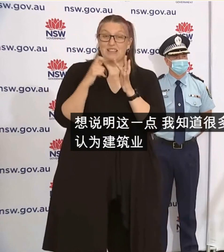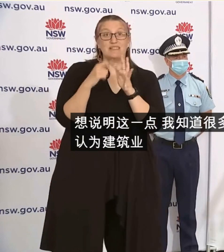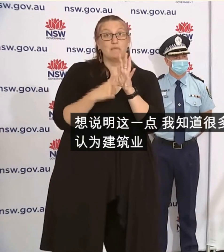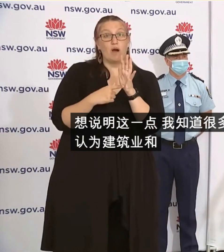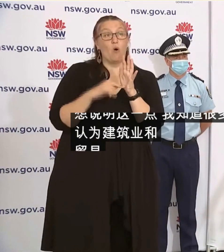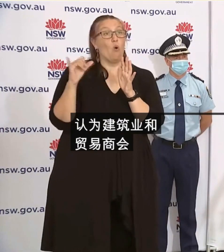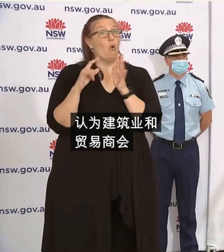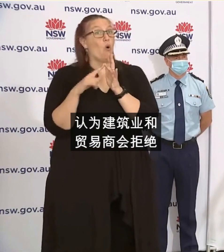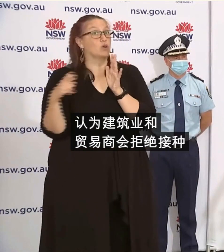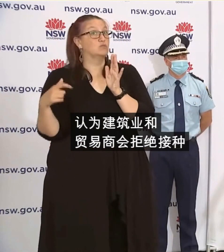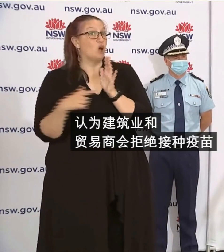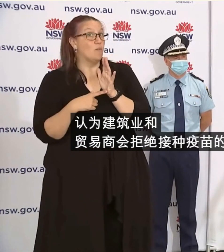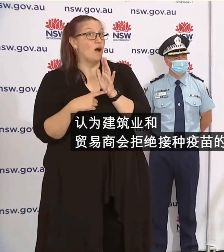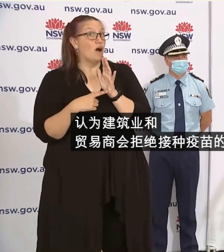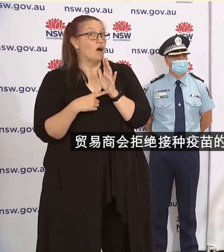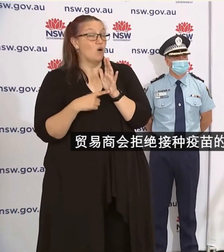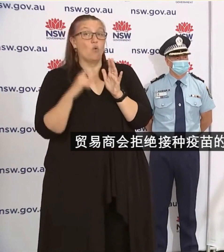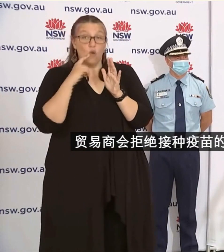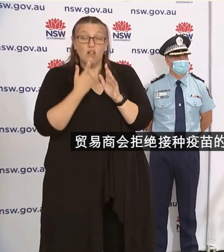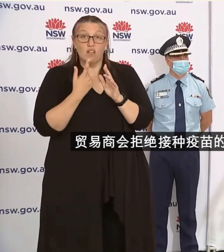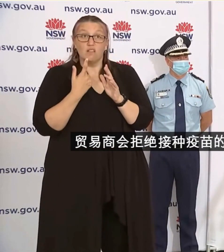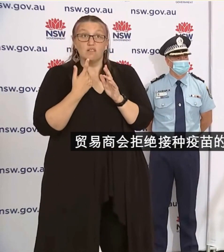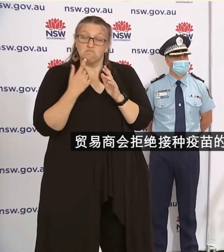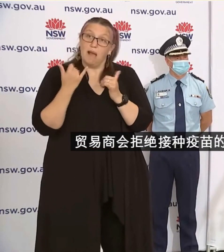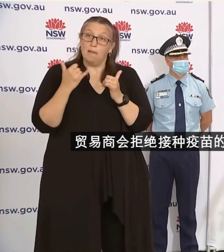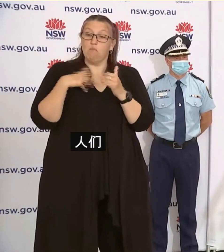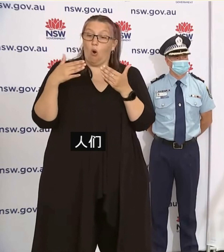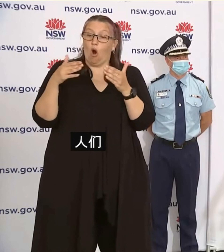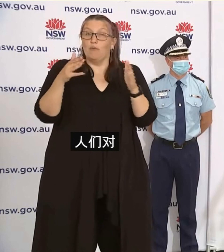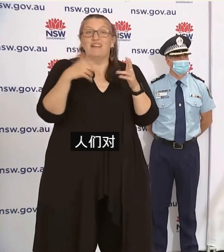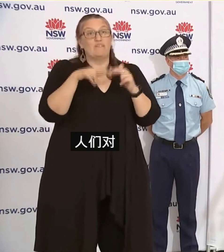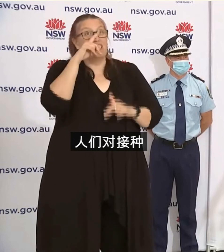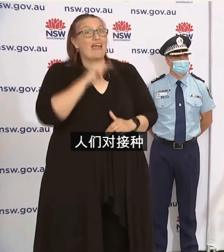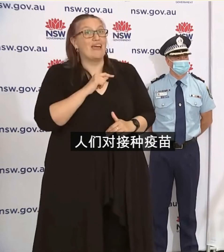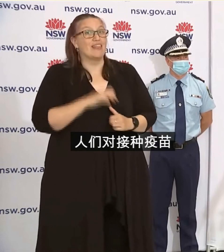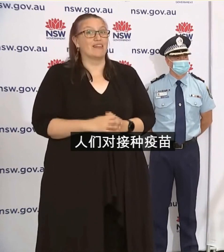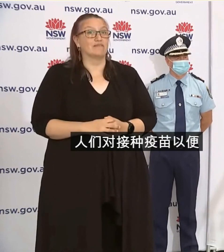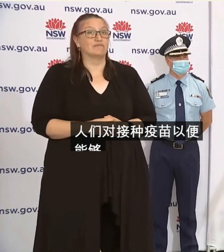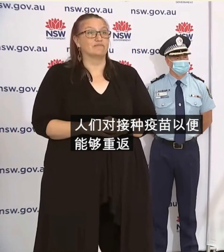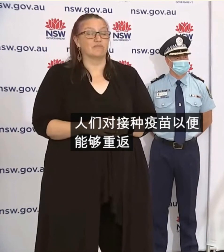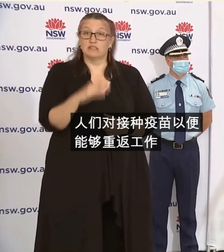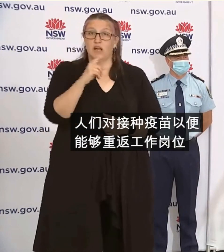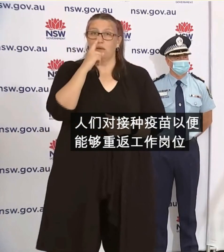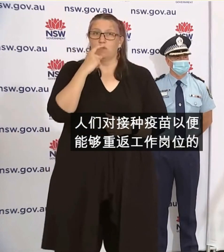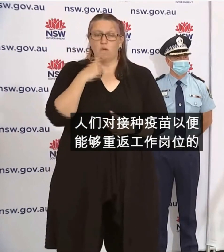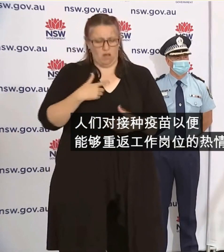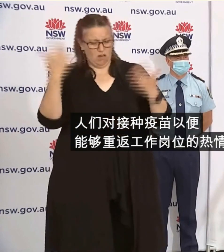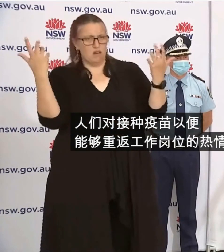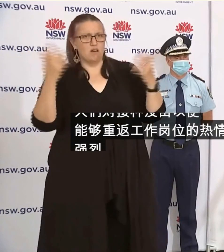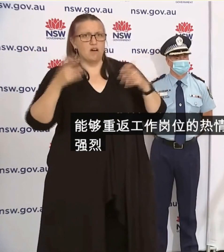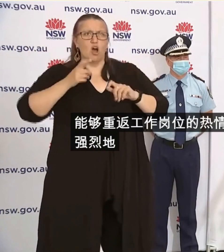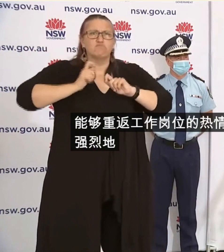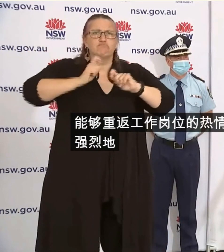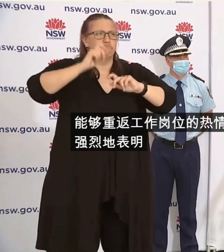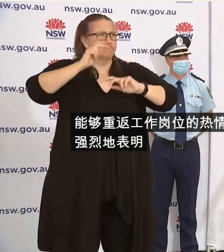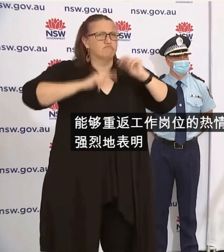the construction sector and tradies would balk at the suggestion of getting vaccinated. The enthusiasm we've had from people to get vaccinated to be able to go back to work has been a